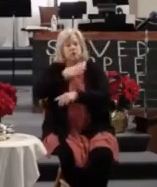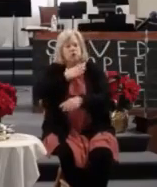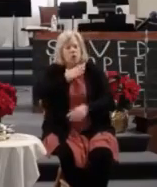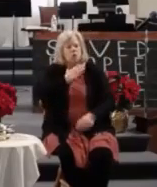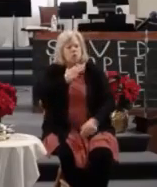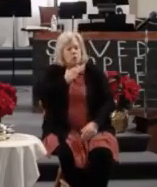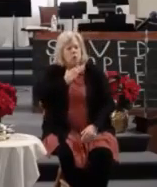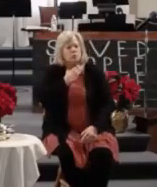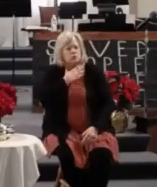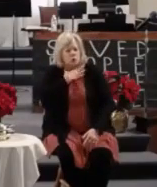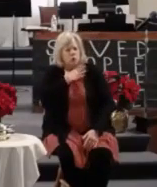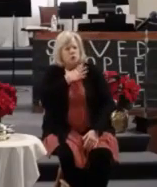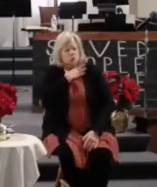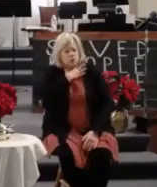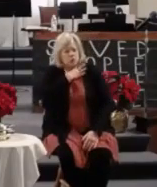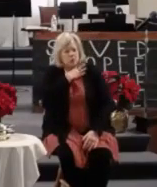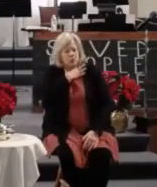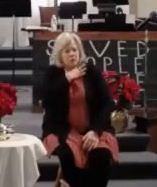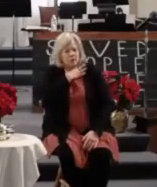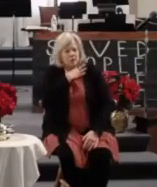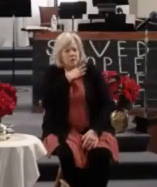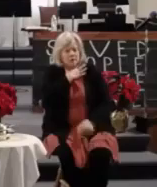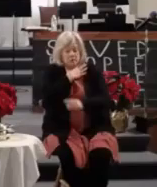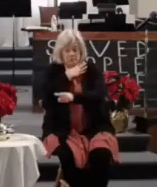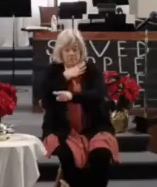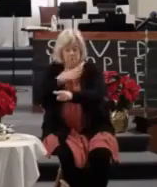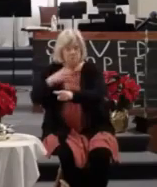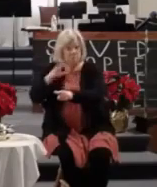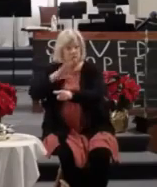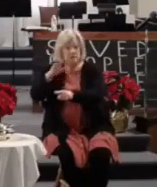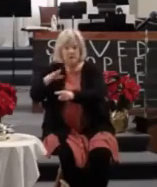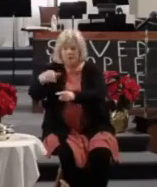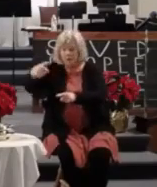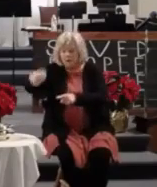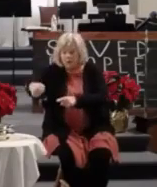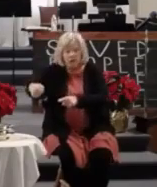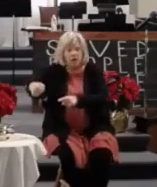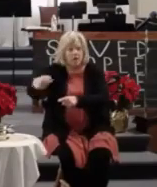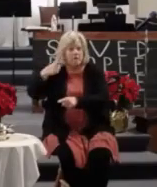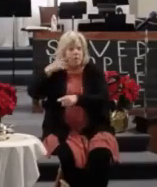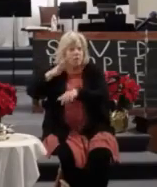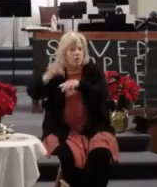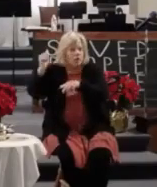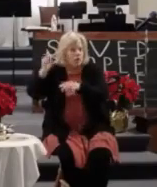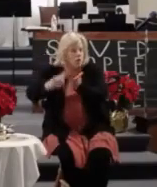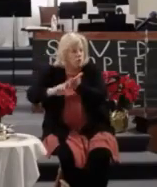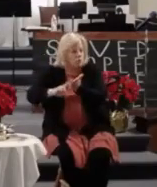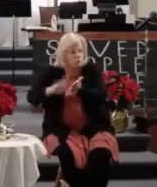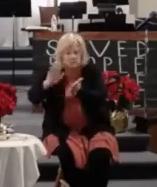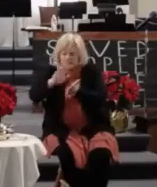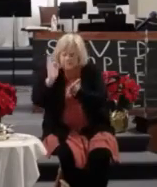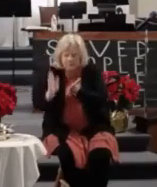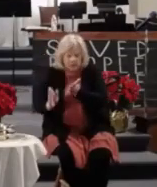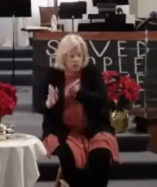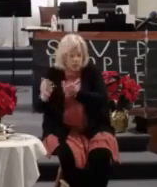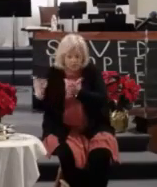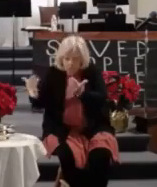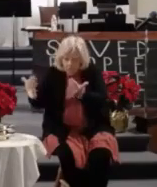but never did anything about it. Never pushed his call button for the